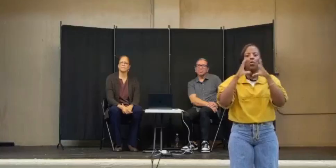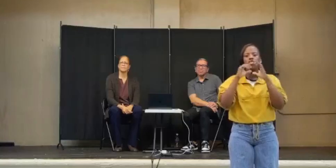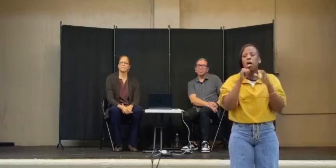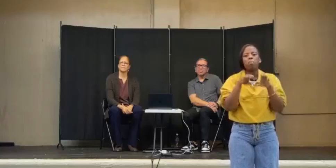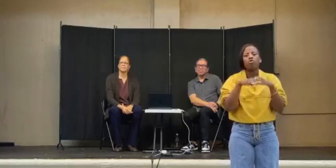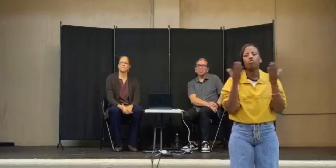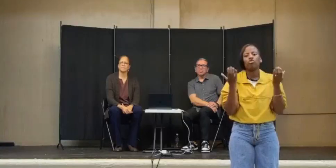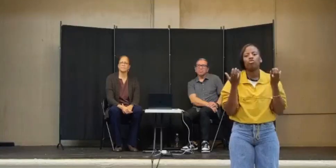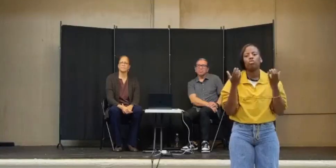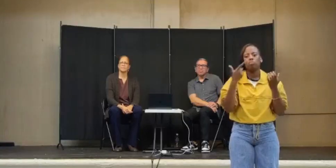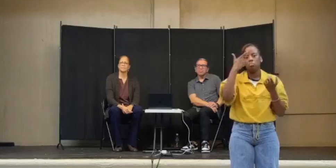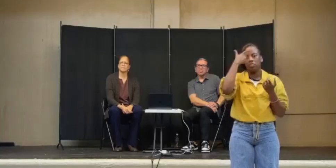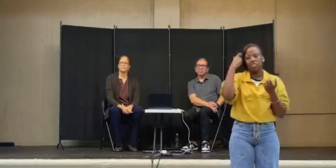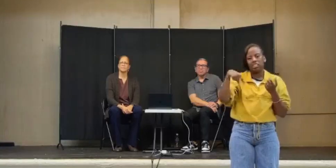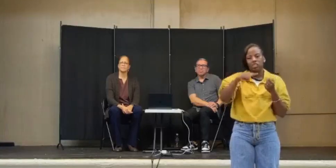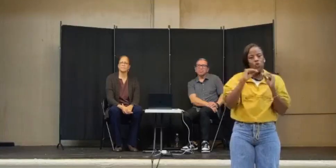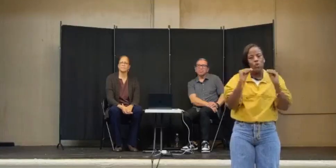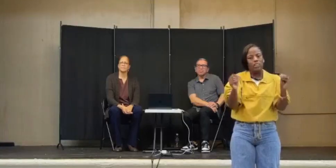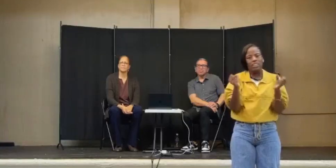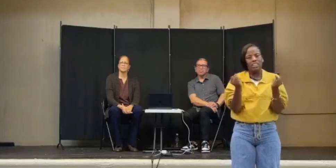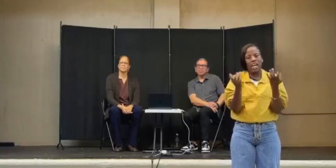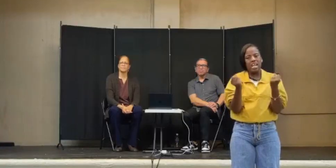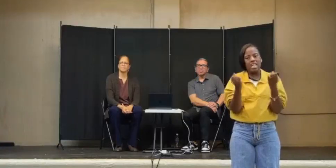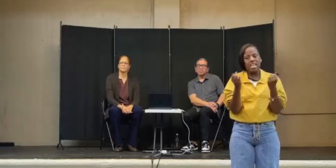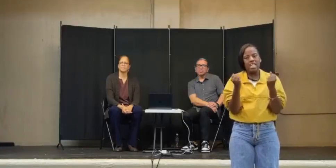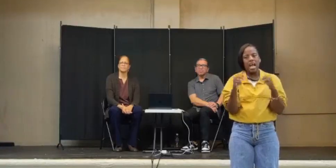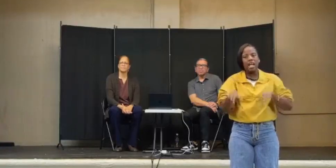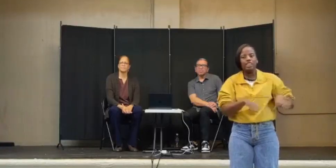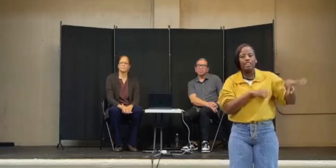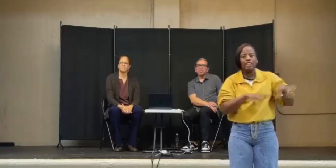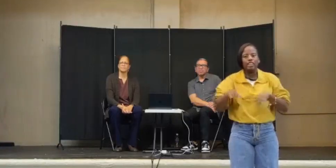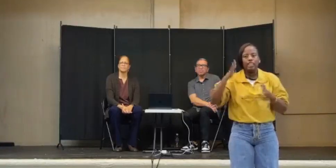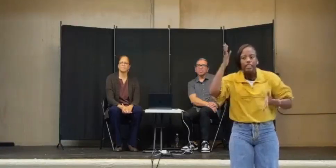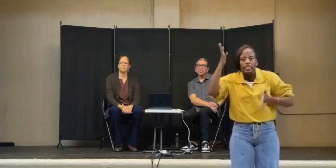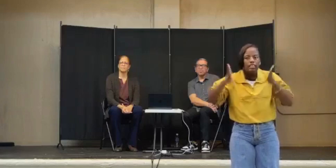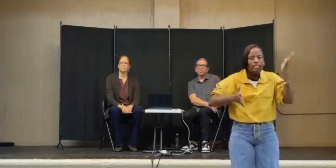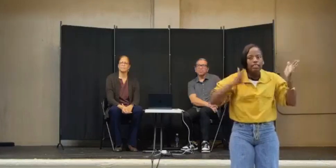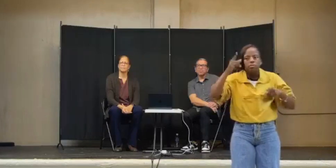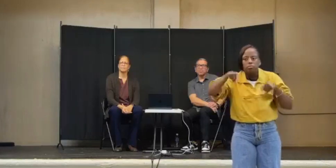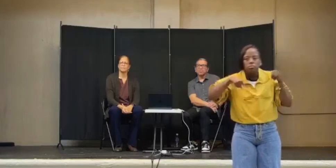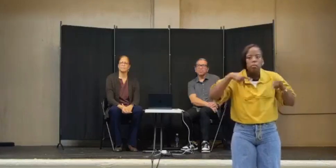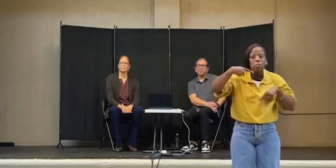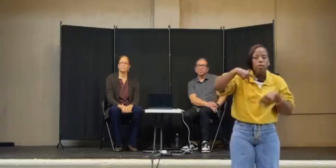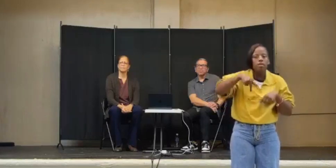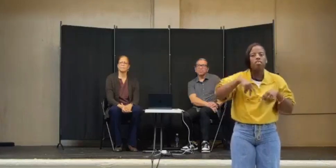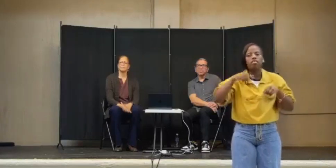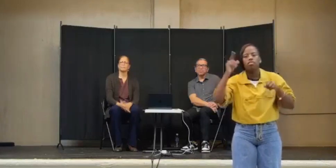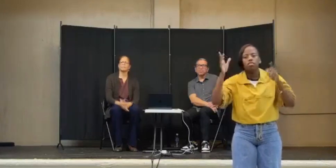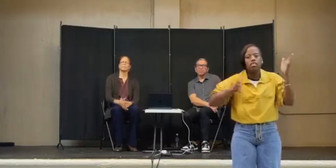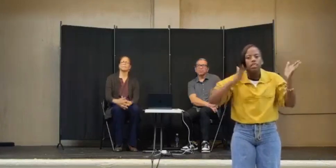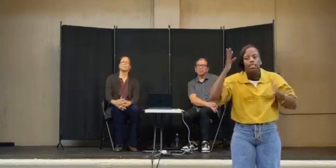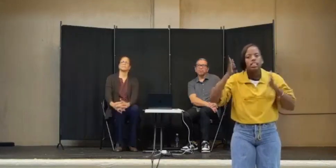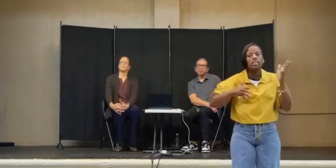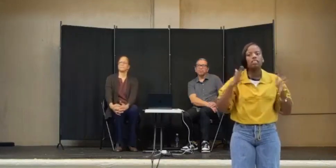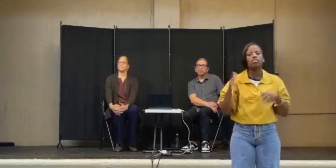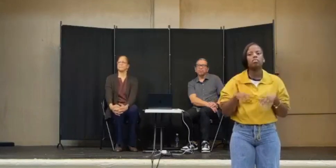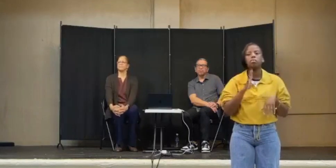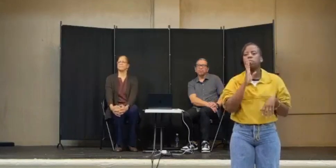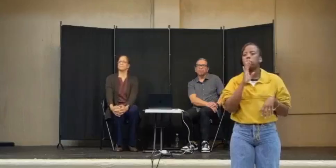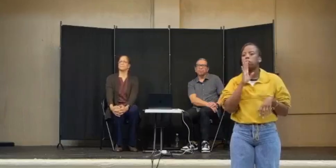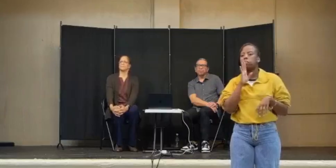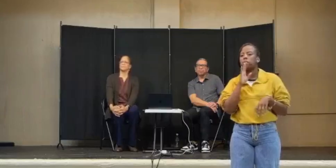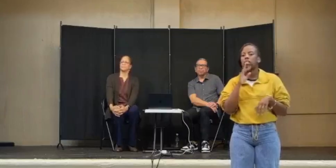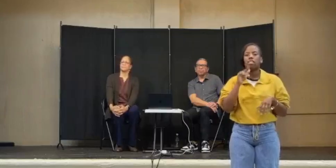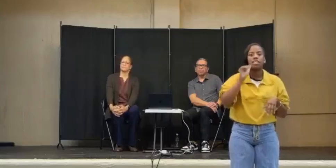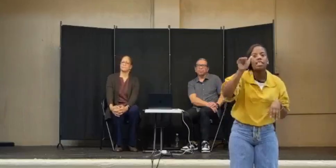don't really need to worry about them too much. I don't communicate with them very much because they don't know sign language. And we would just, you know, try to, you know, gesture,